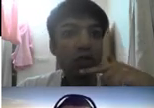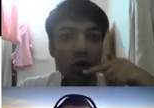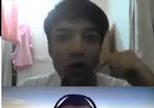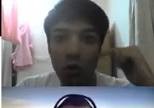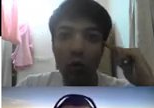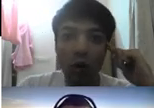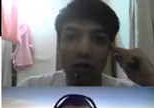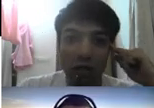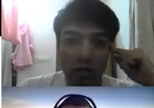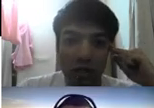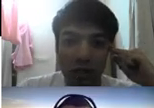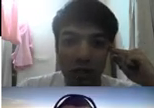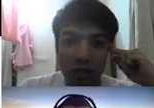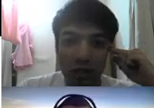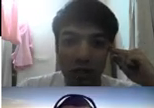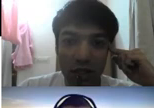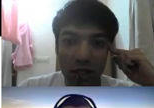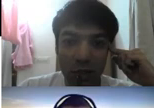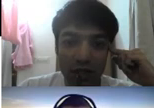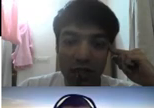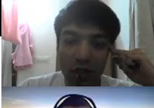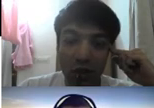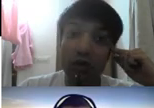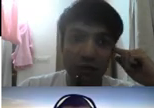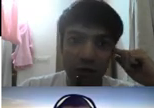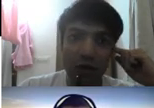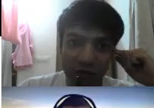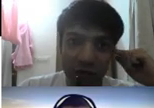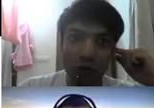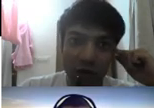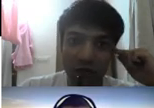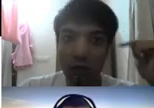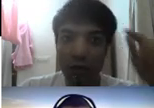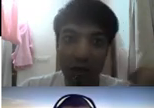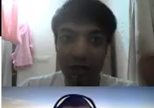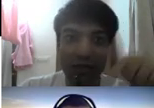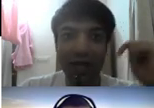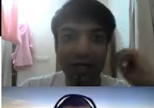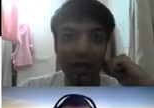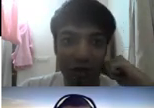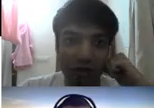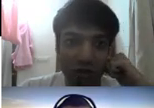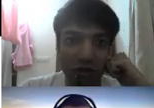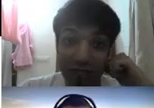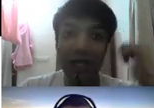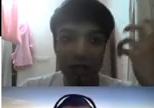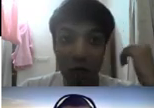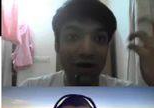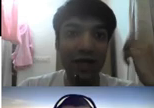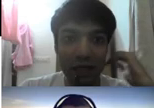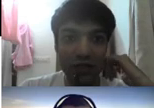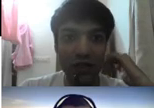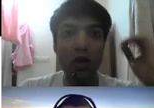in this area. So what are the key points that you're looking for when you are reviewing paper in